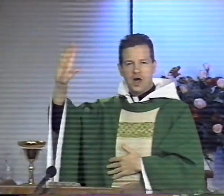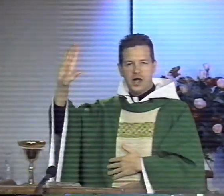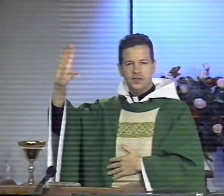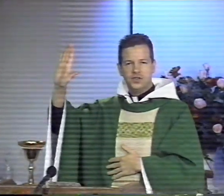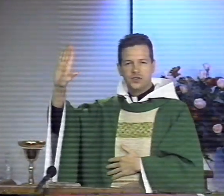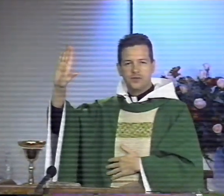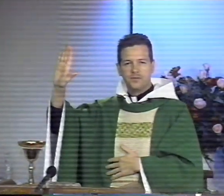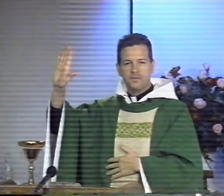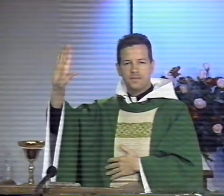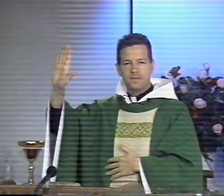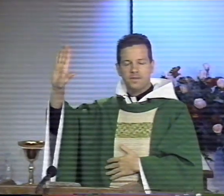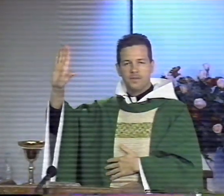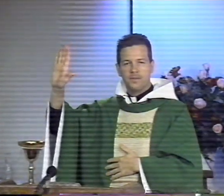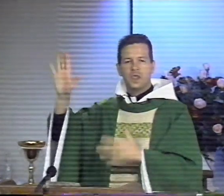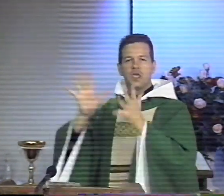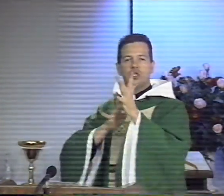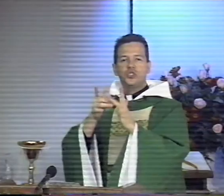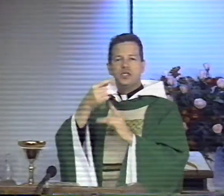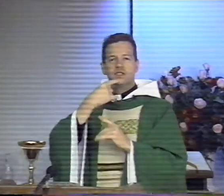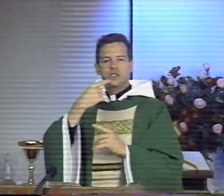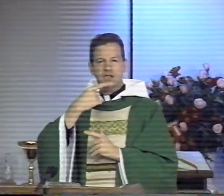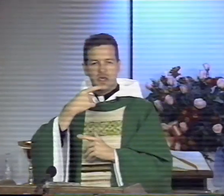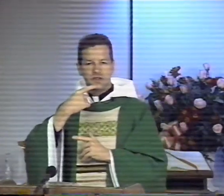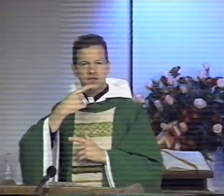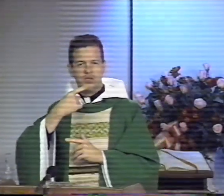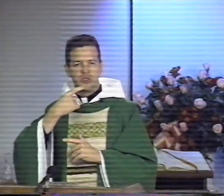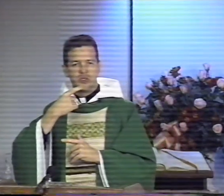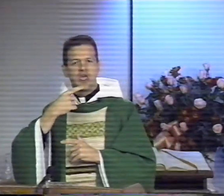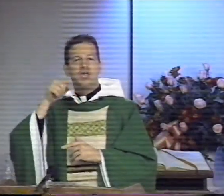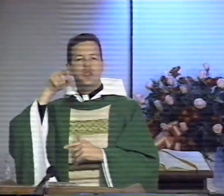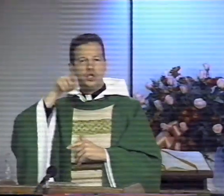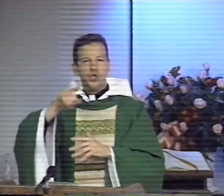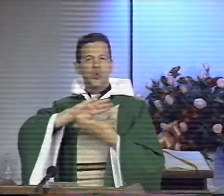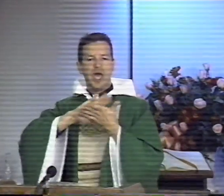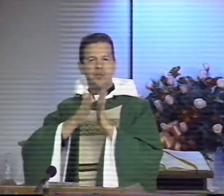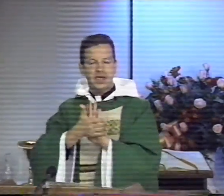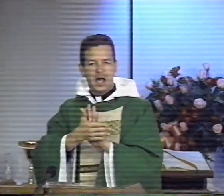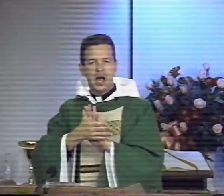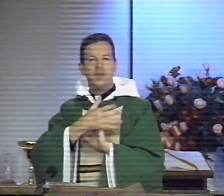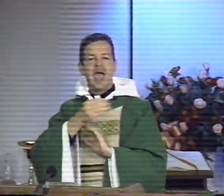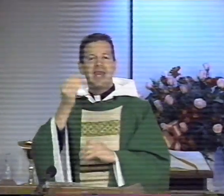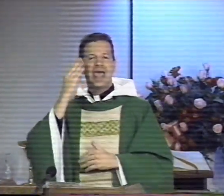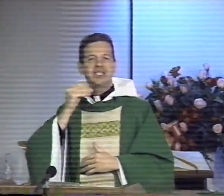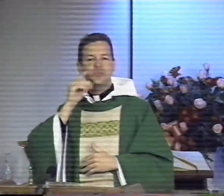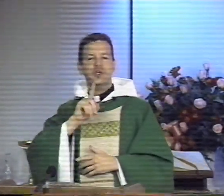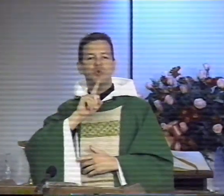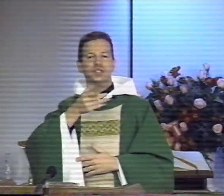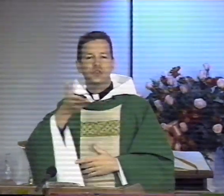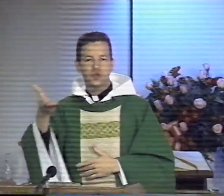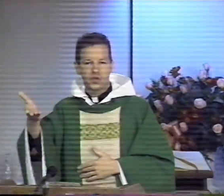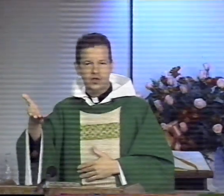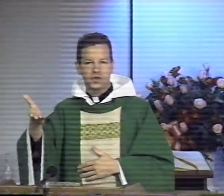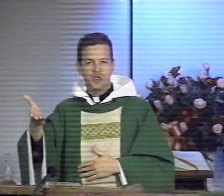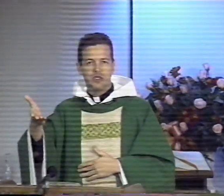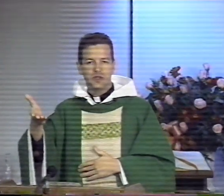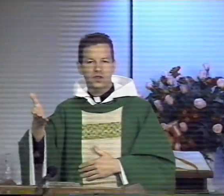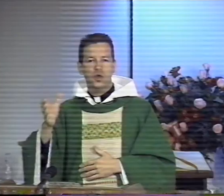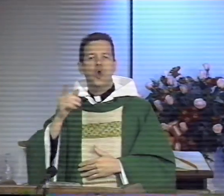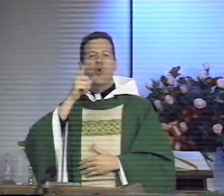God. And Jesus says that you can become and experience the real thing,